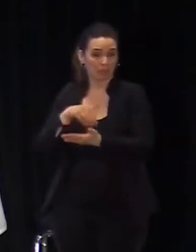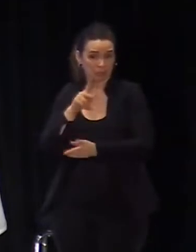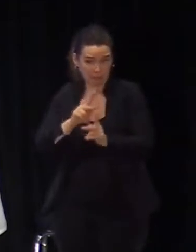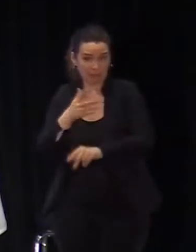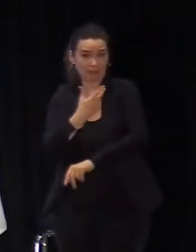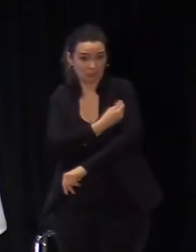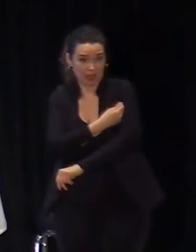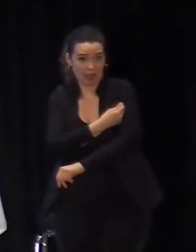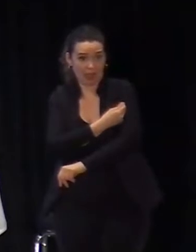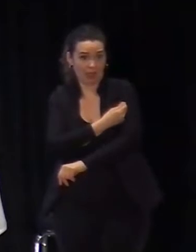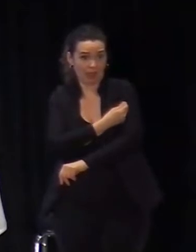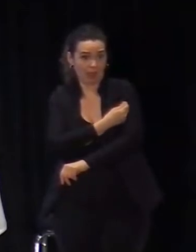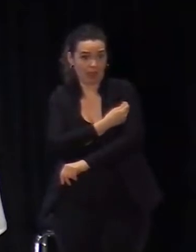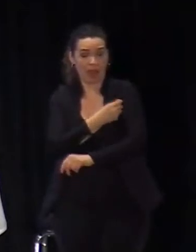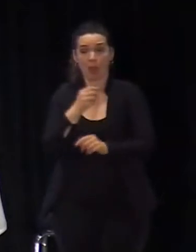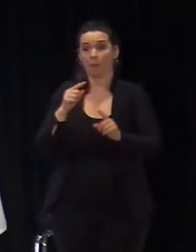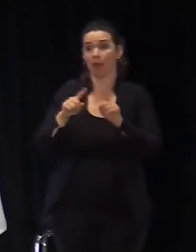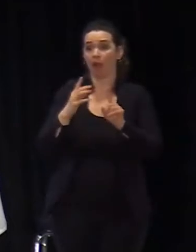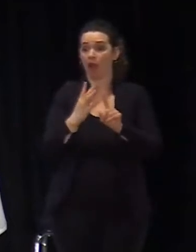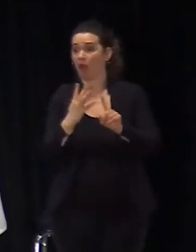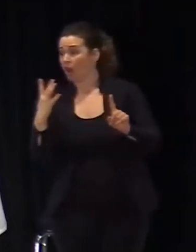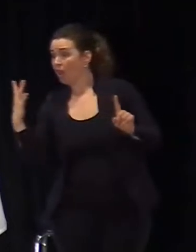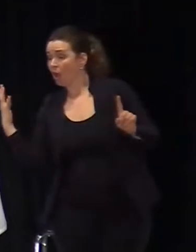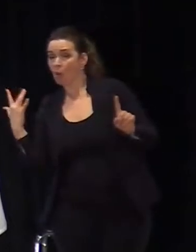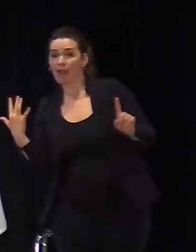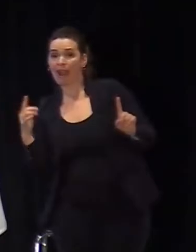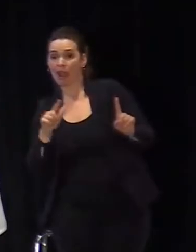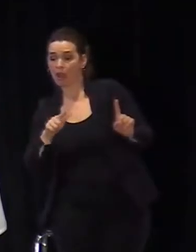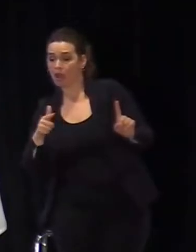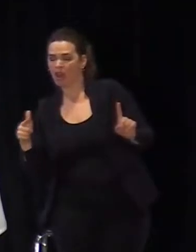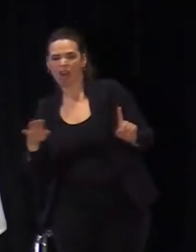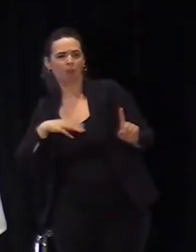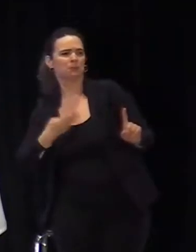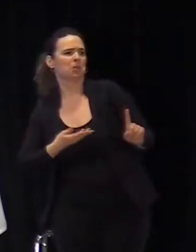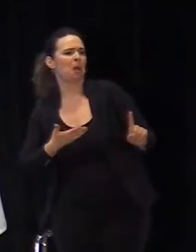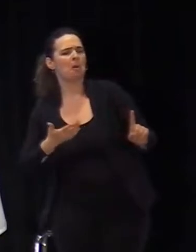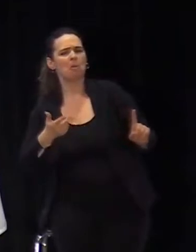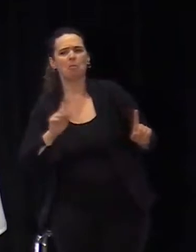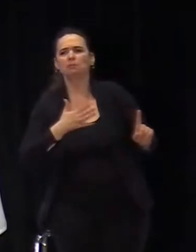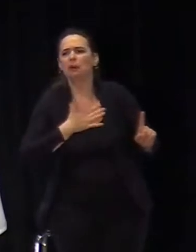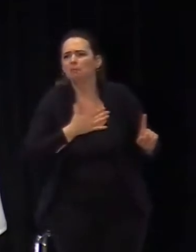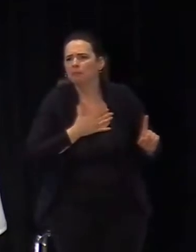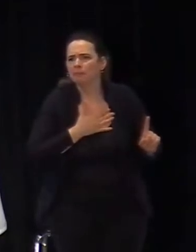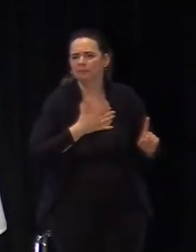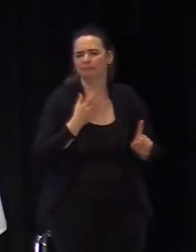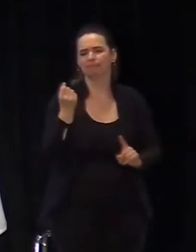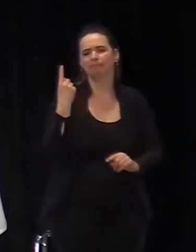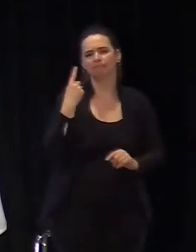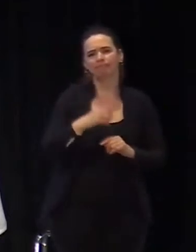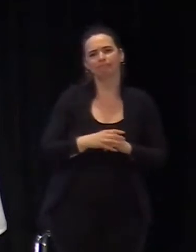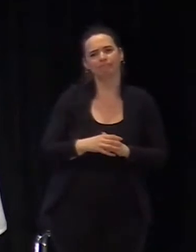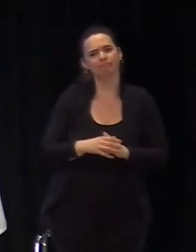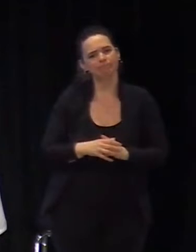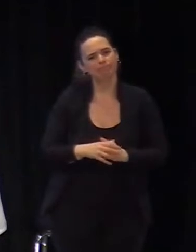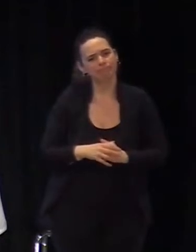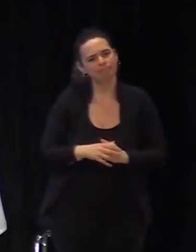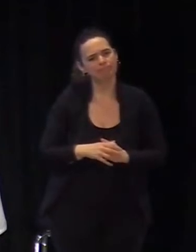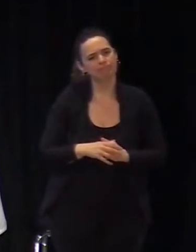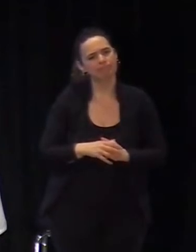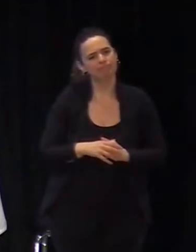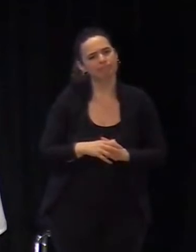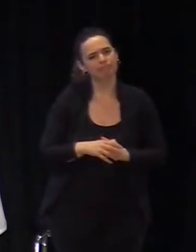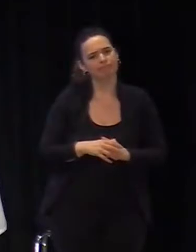upset. And so this will be exacerbated. Does it have an impact on our staff? Sure, it does. Our